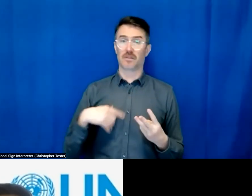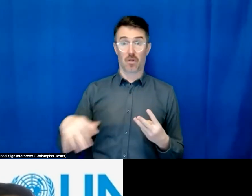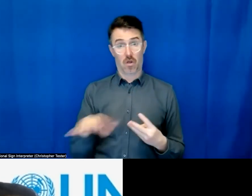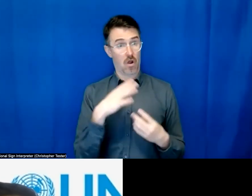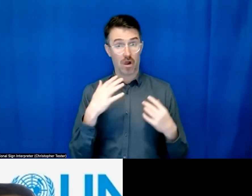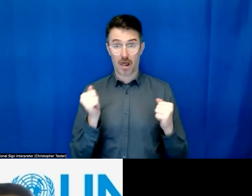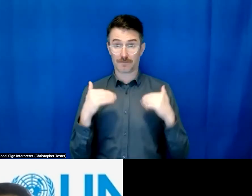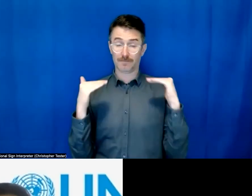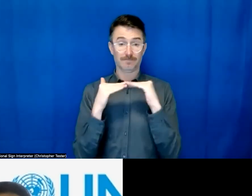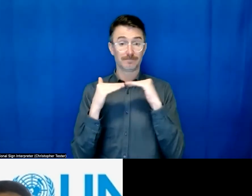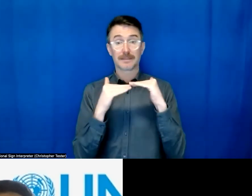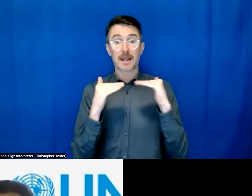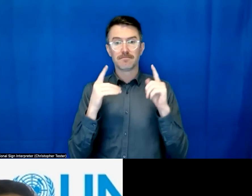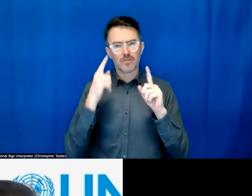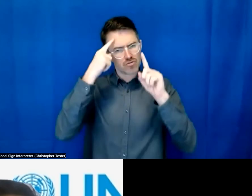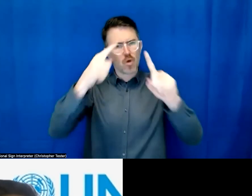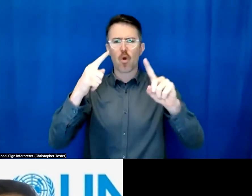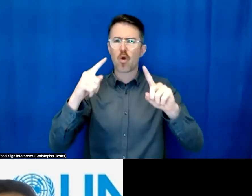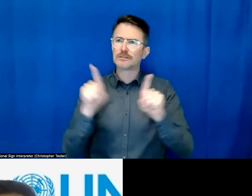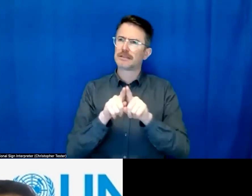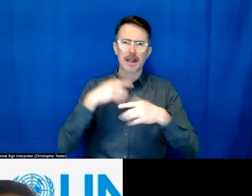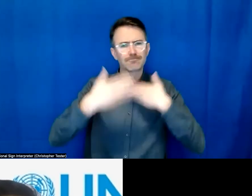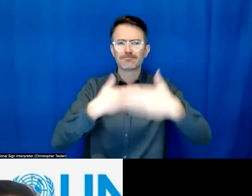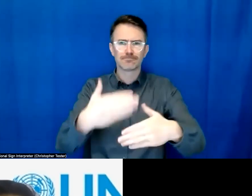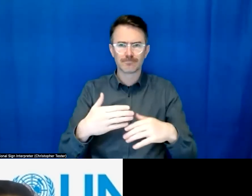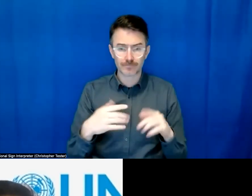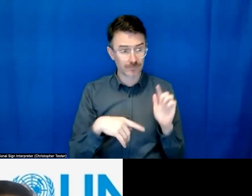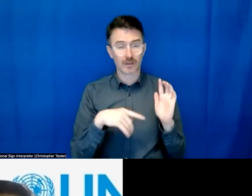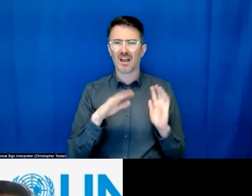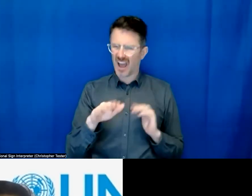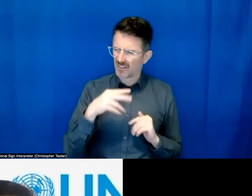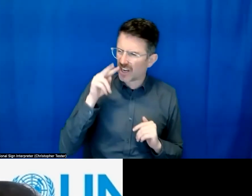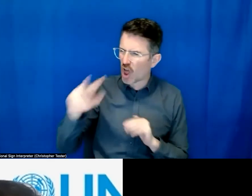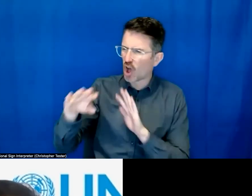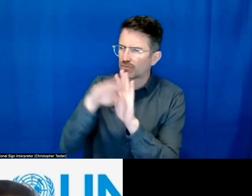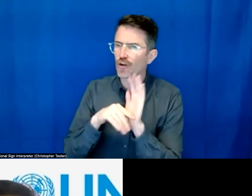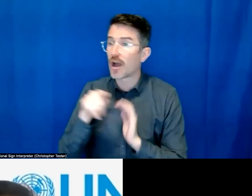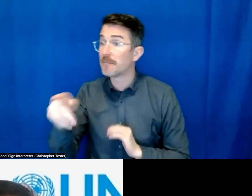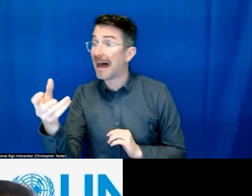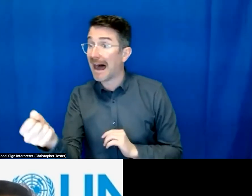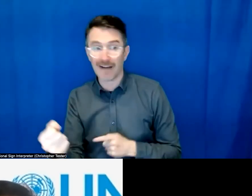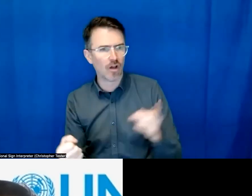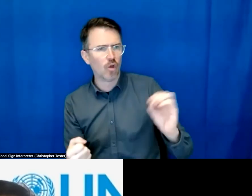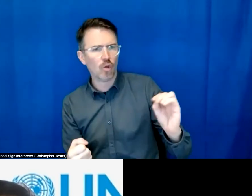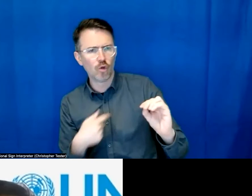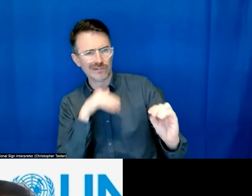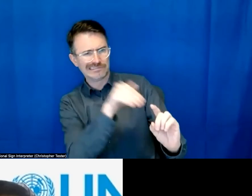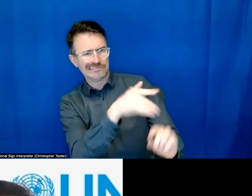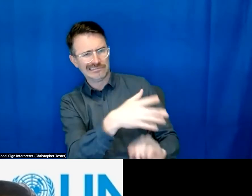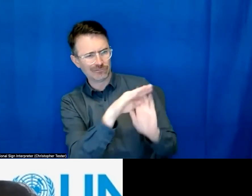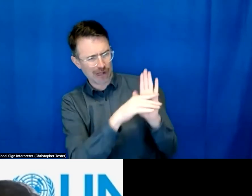one behind in real programming principles. That is unfortunately hasn't been happening well till now. We